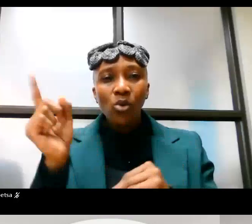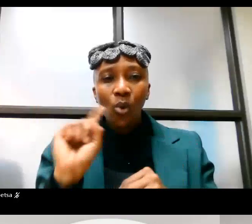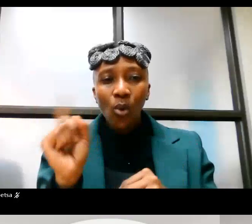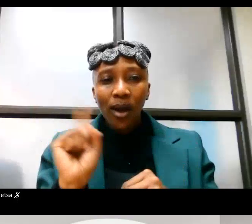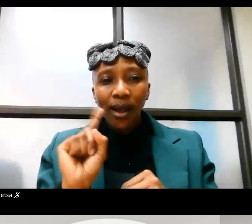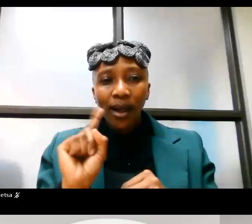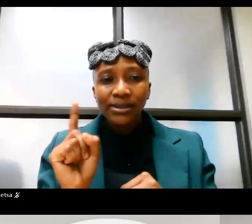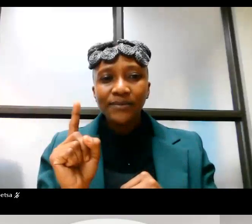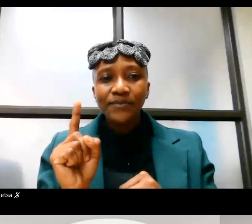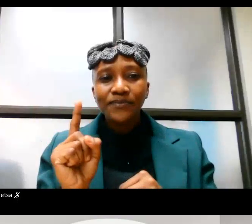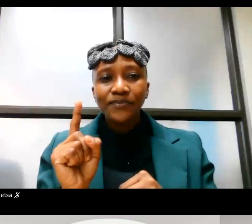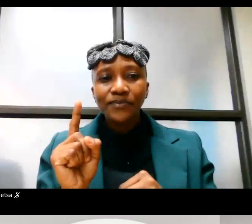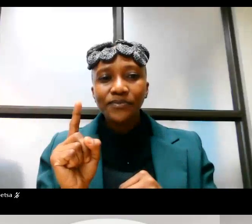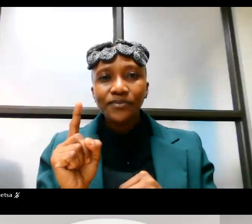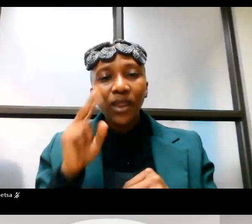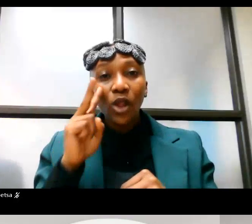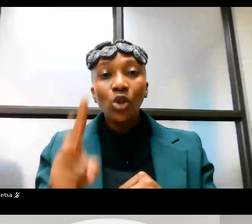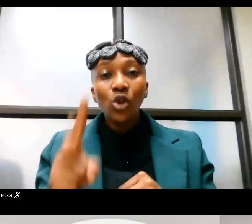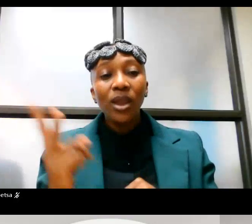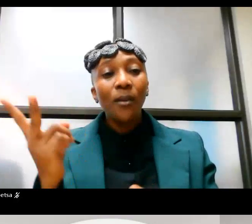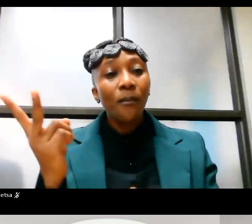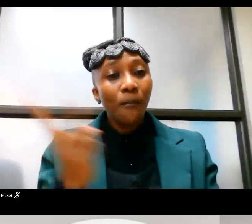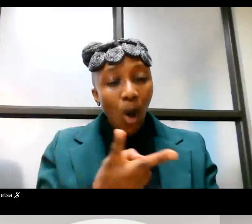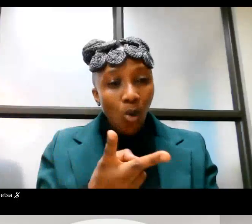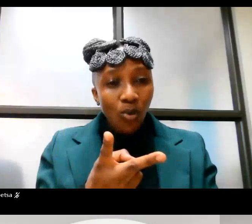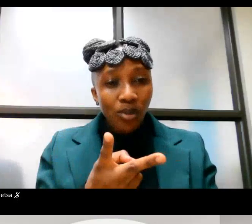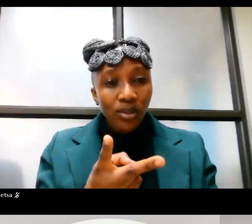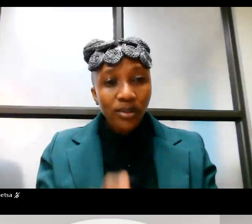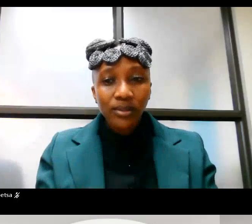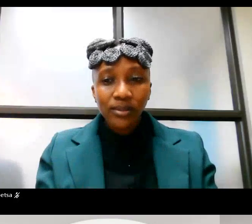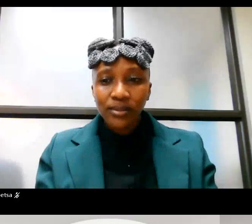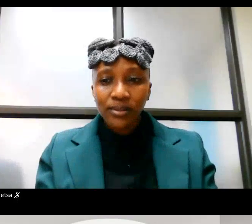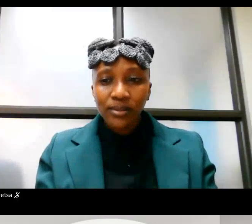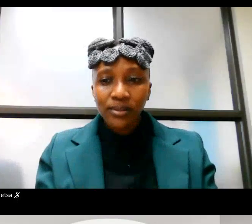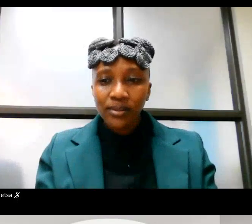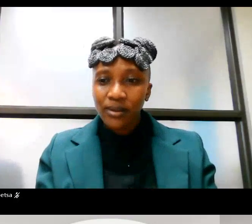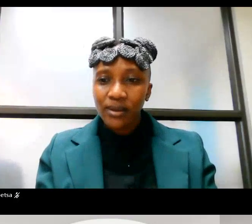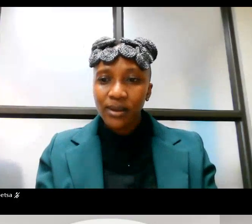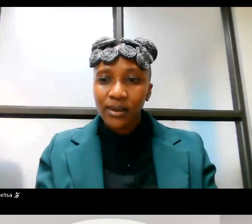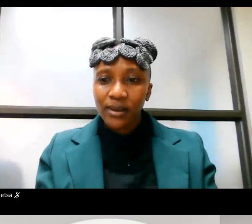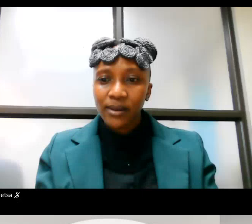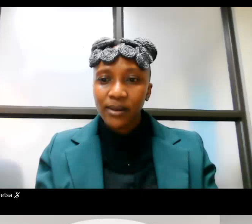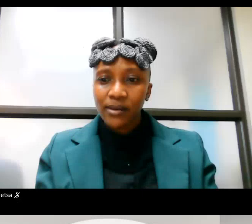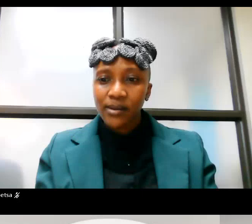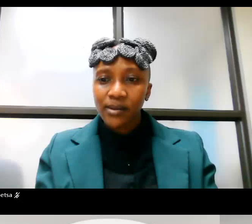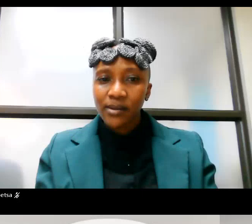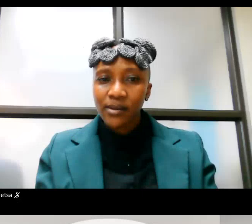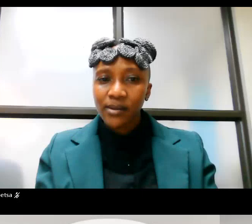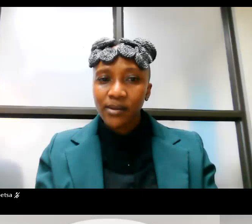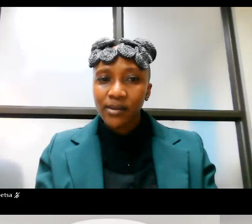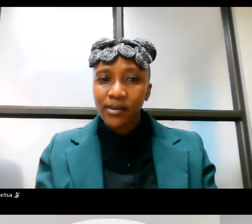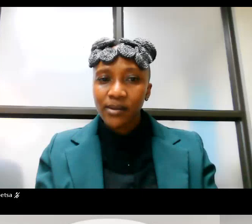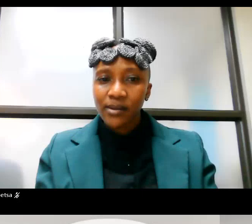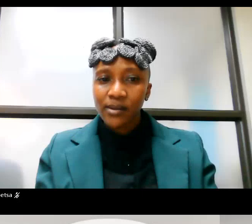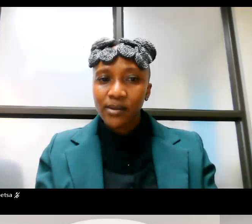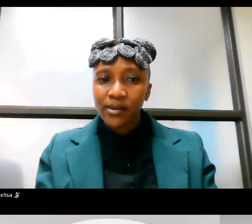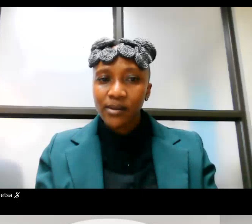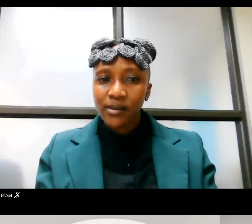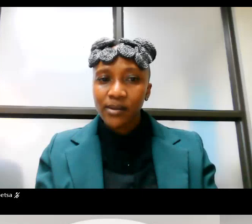into both not just the barriers, but also the experience